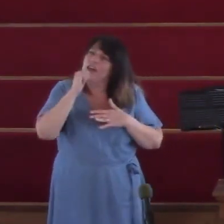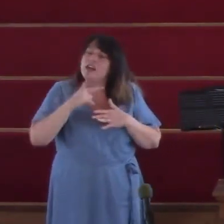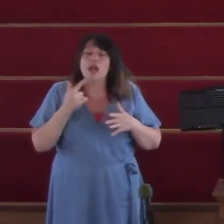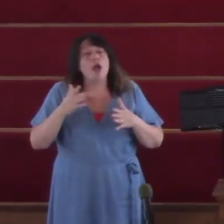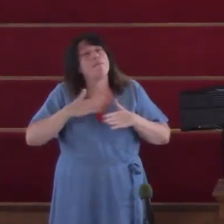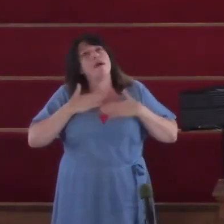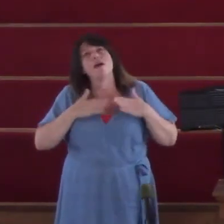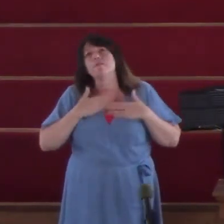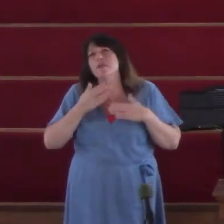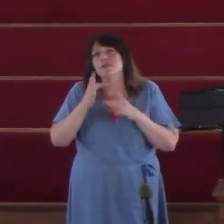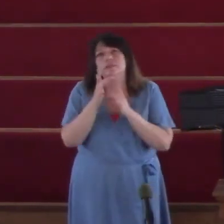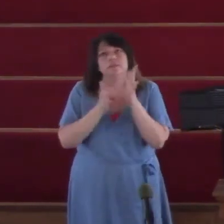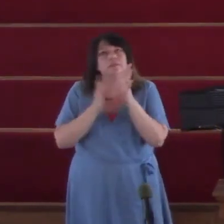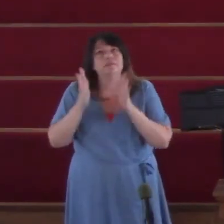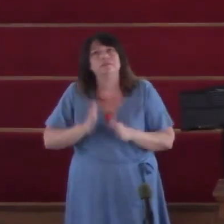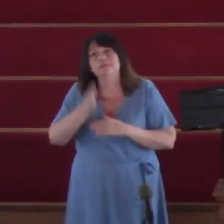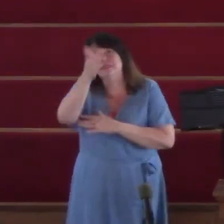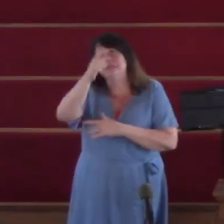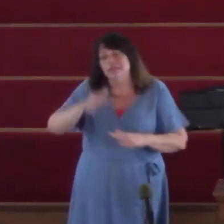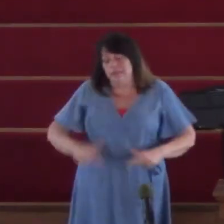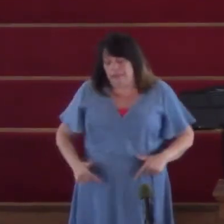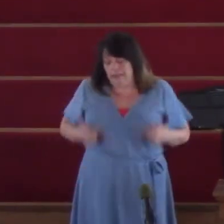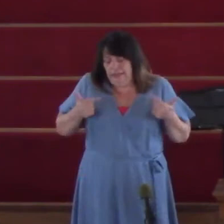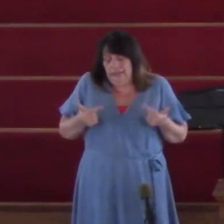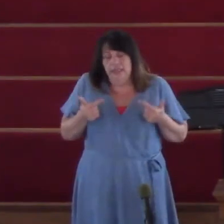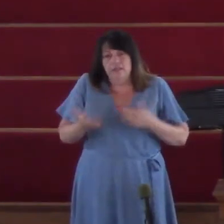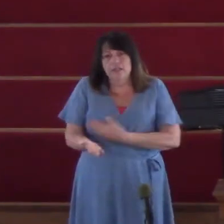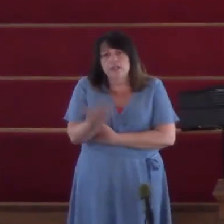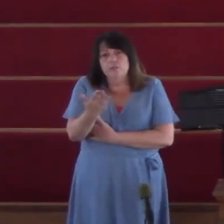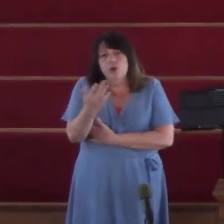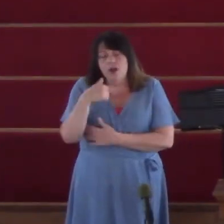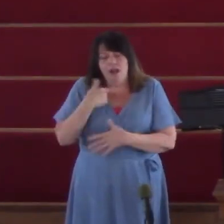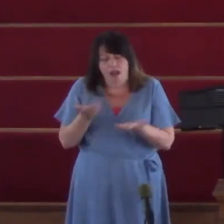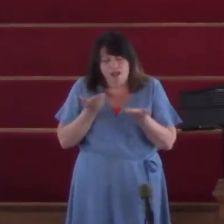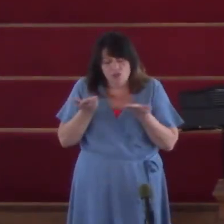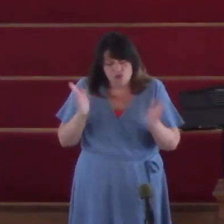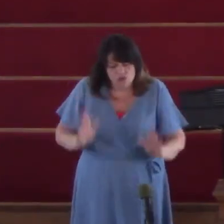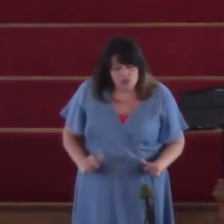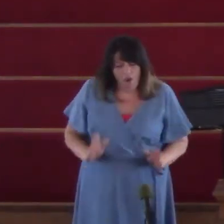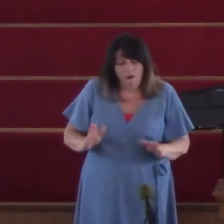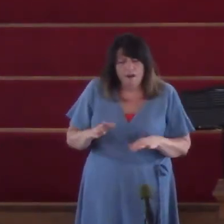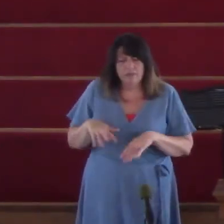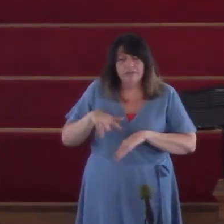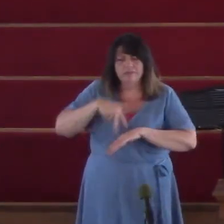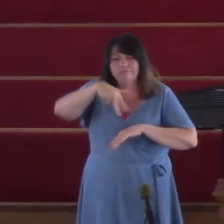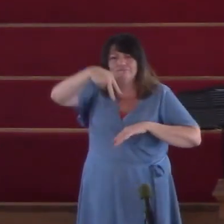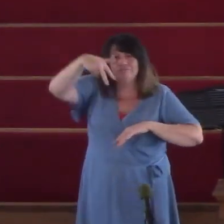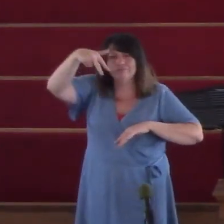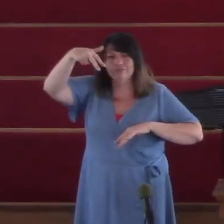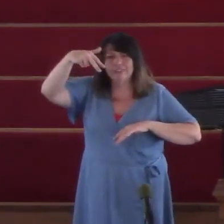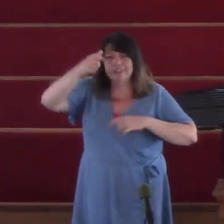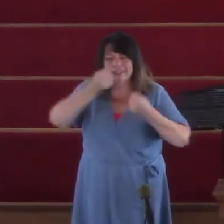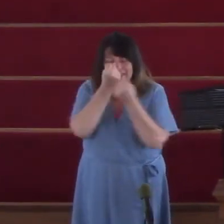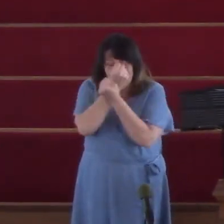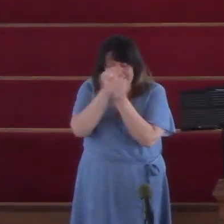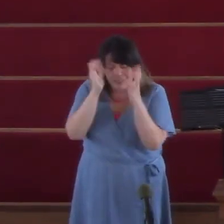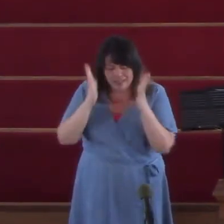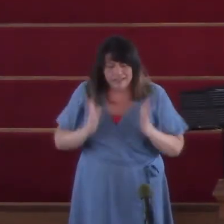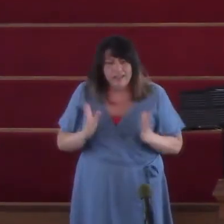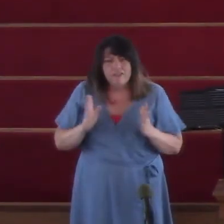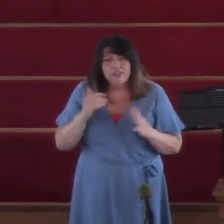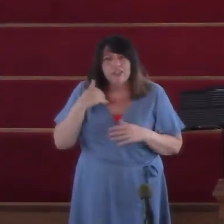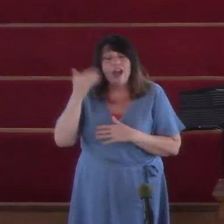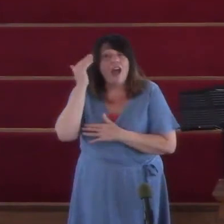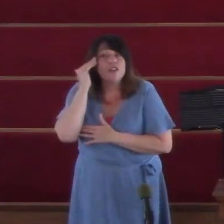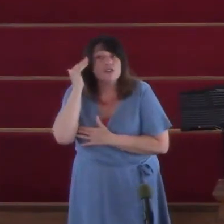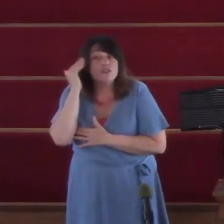a song many times that said, I serve a risen Savior. He's in the world today. I know that he's living. Thank God,